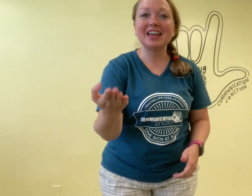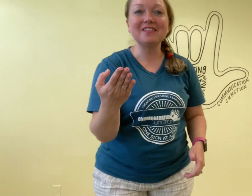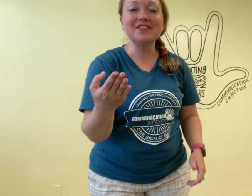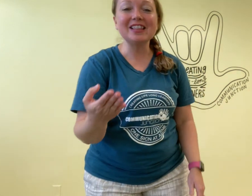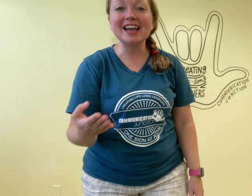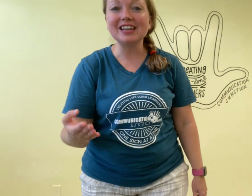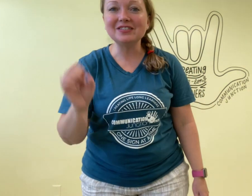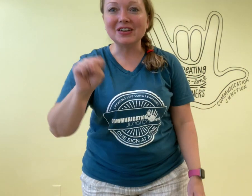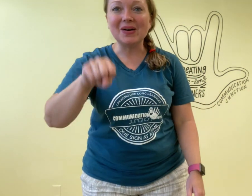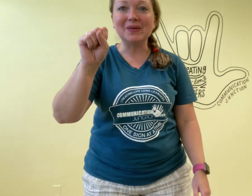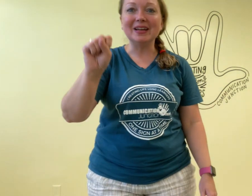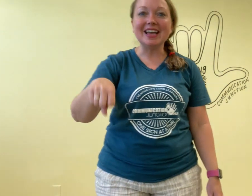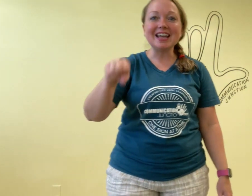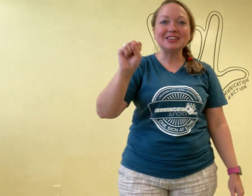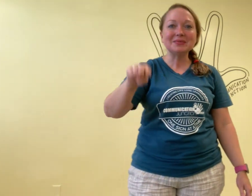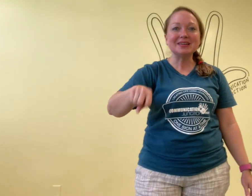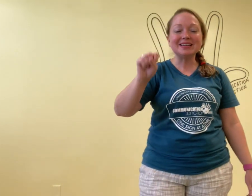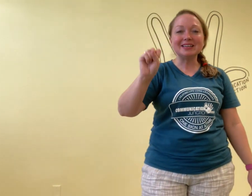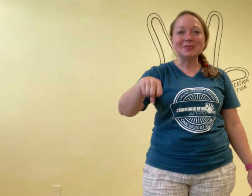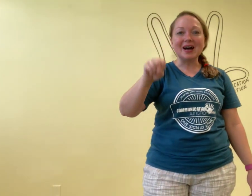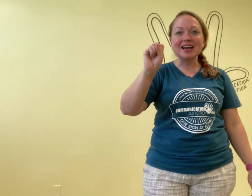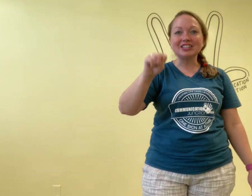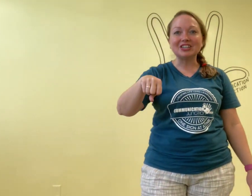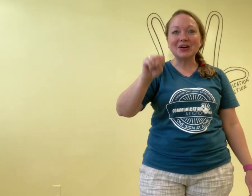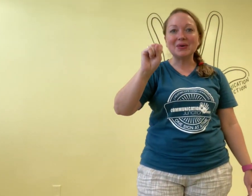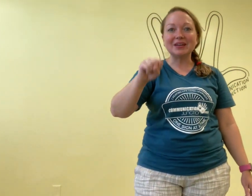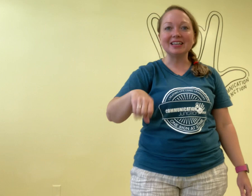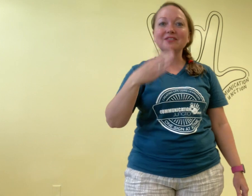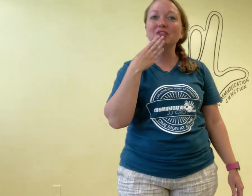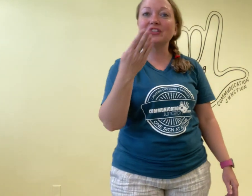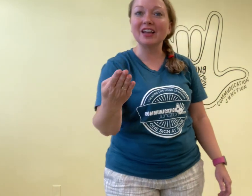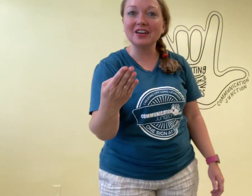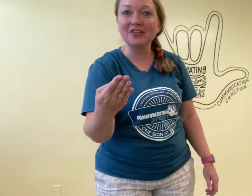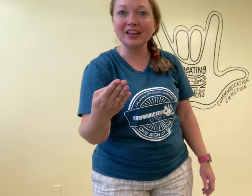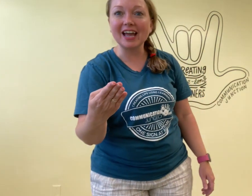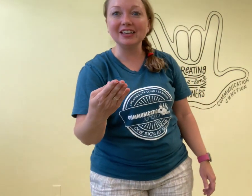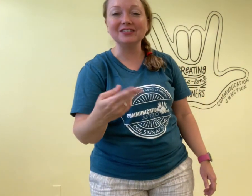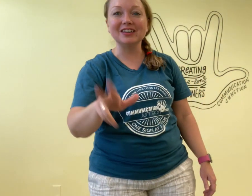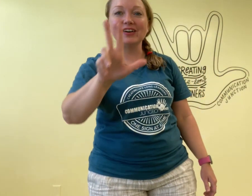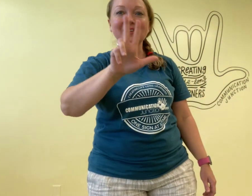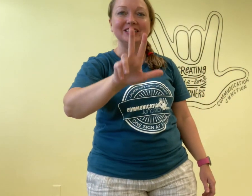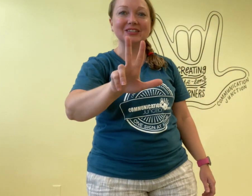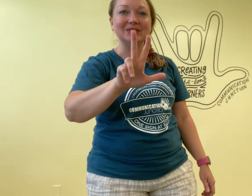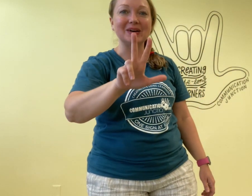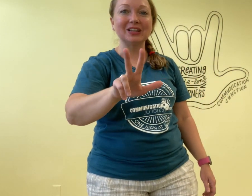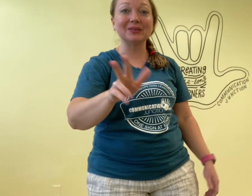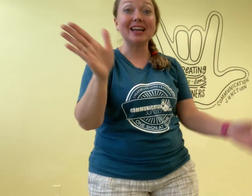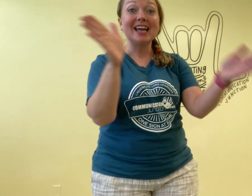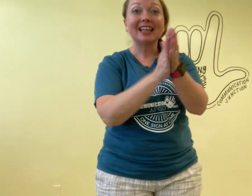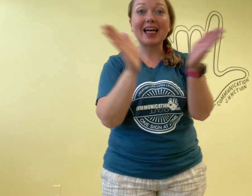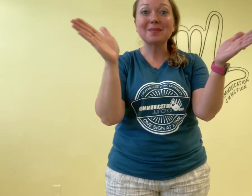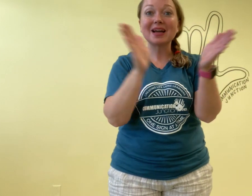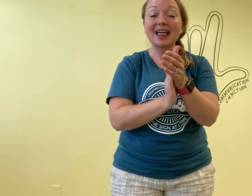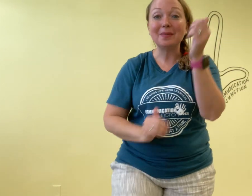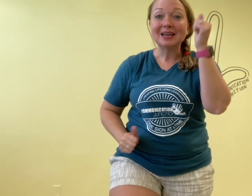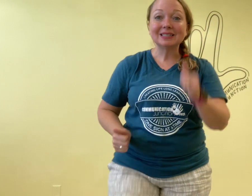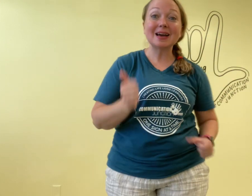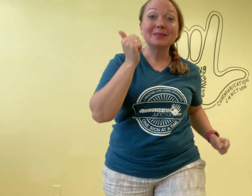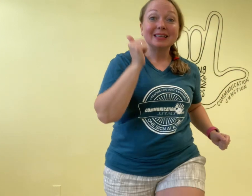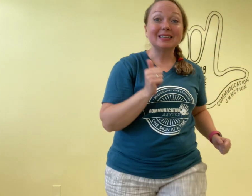thankful and you know it and you really want to show it, if you're thankful and you know it, do all 3. Clap, clap, stomp, stomp,